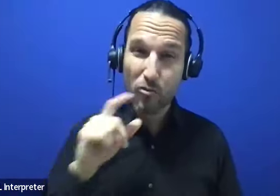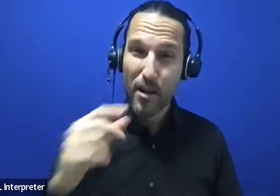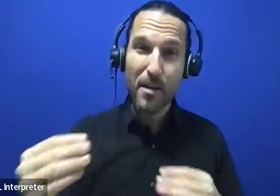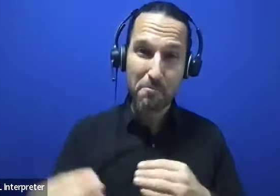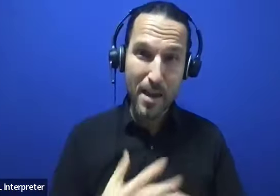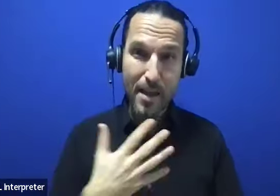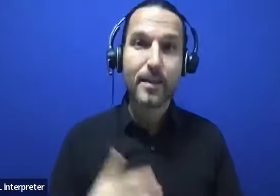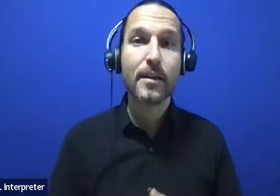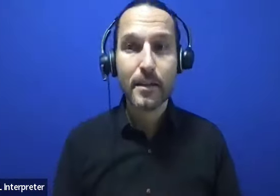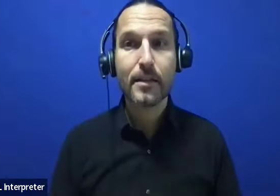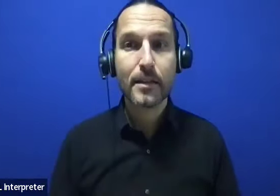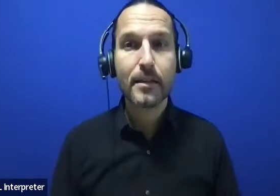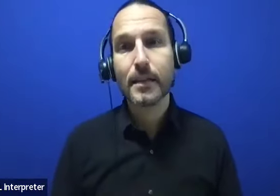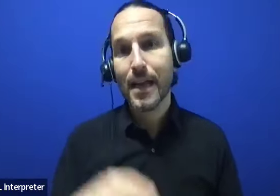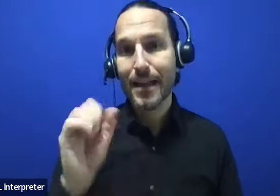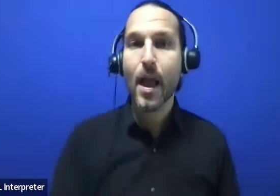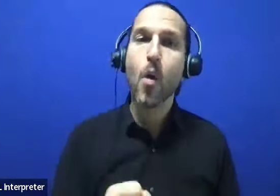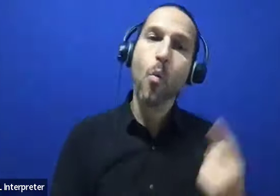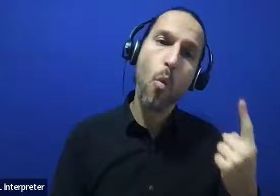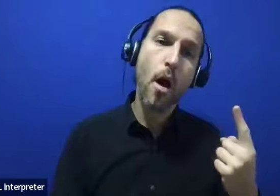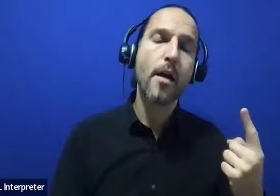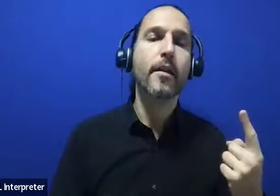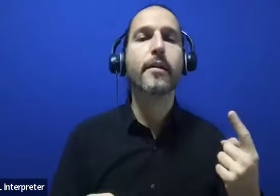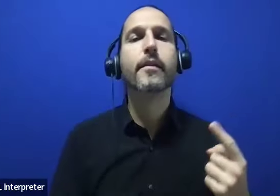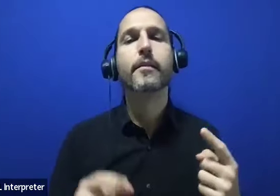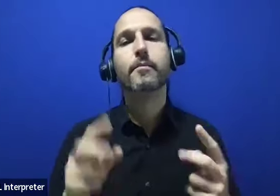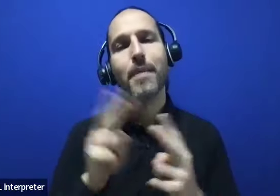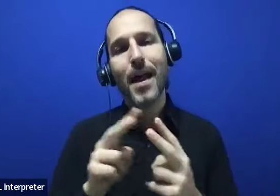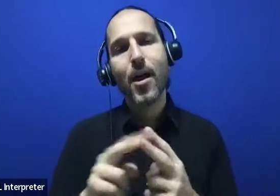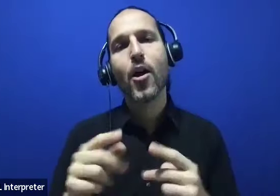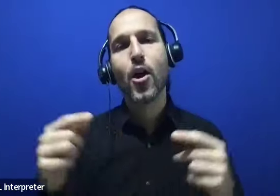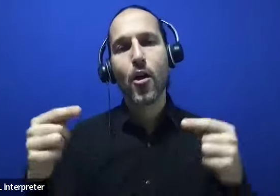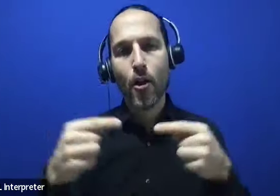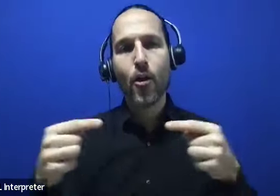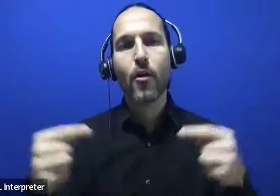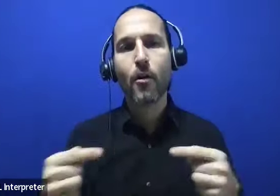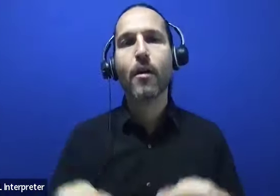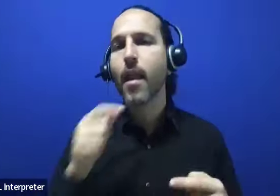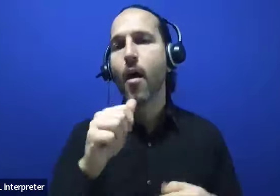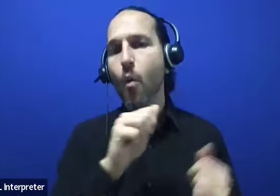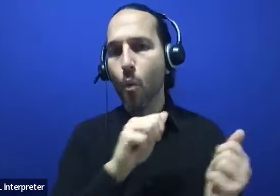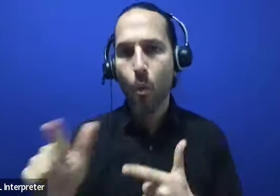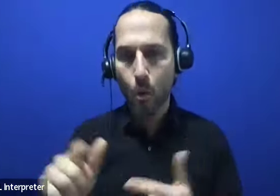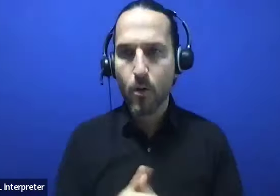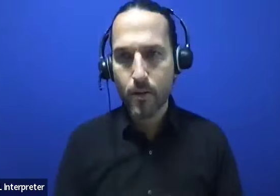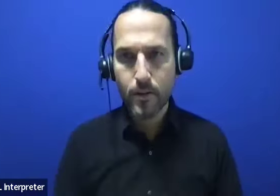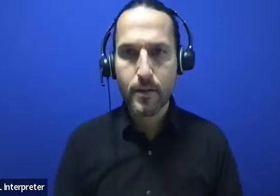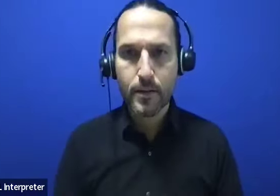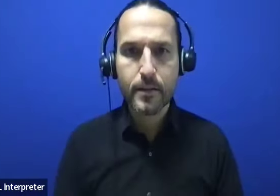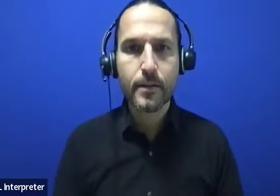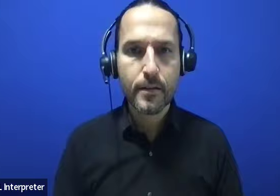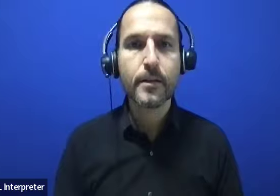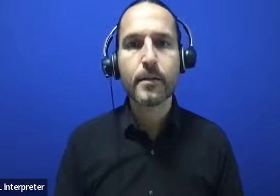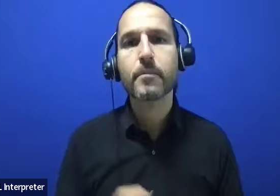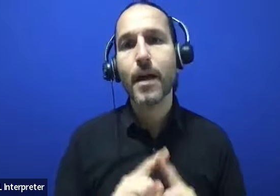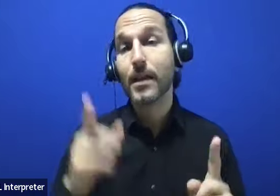like everything else with charge, it could be one of the pair and not the other one. But the olfactory nerve is certainly an issue.